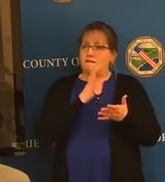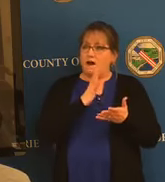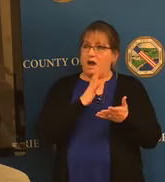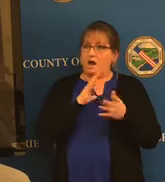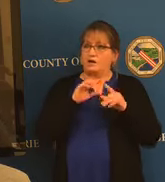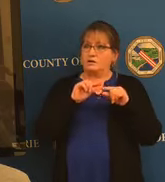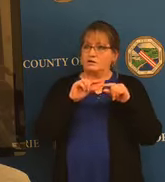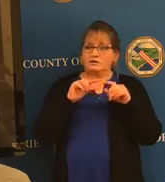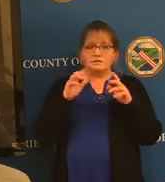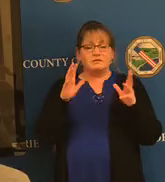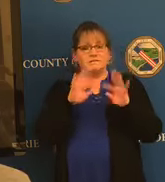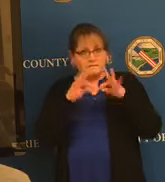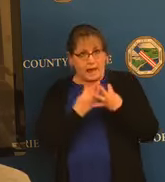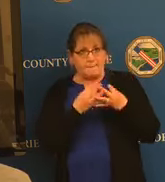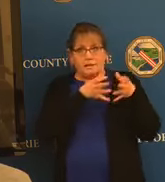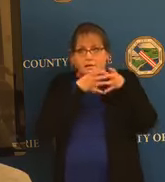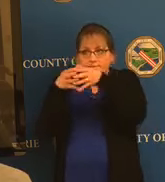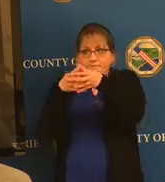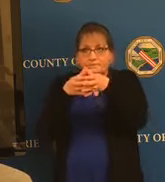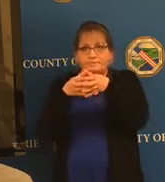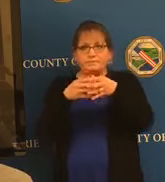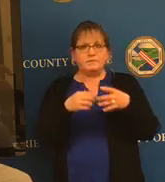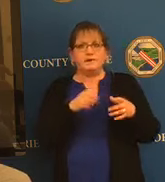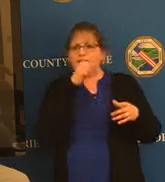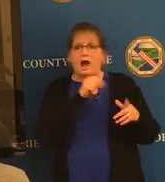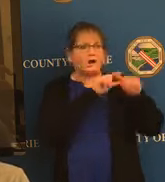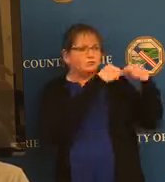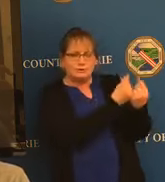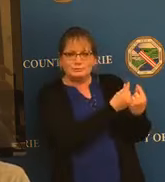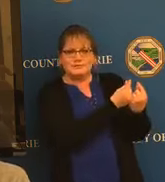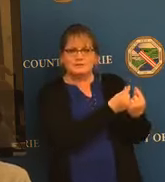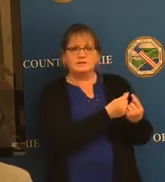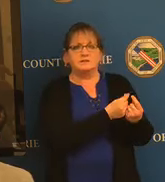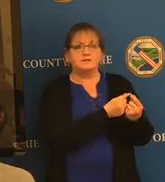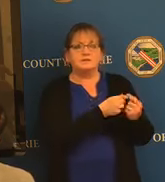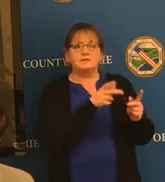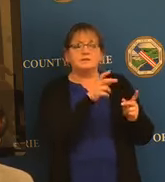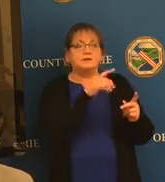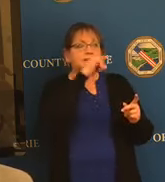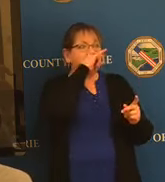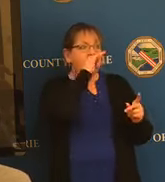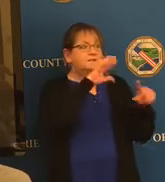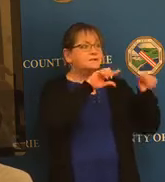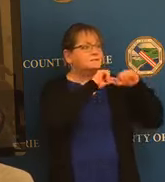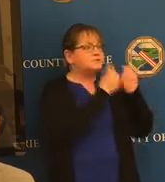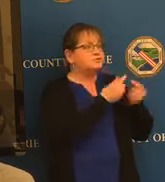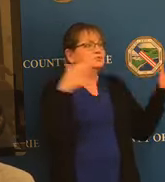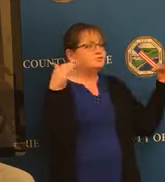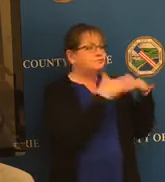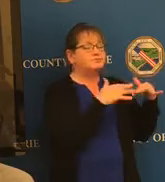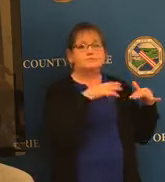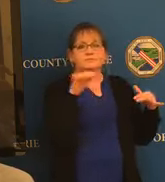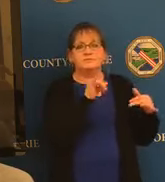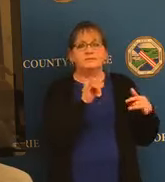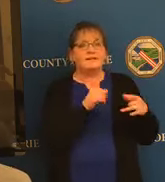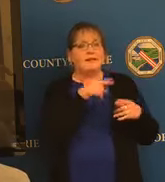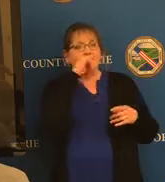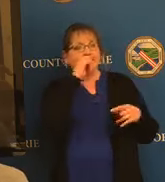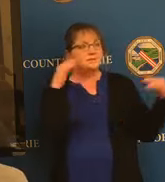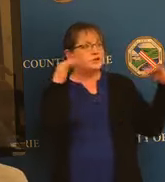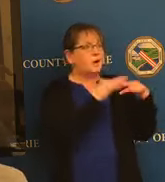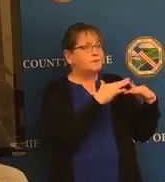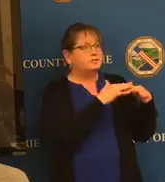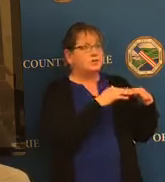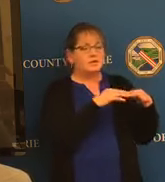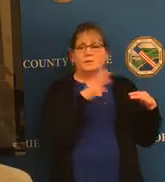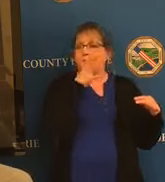in groups. I'm hearing groups of kids are coming together. Parents are basically having play dates in which the kids are coming together to kick the soccer ball around. It's